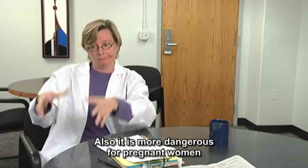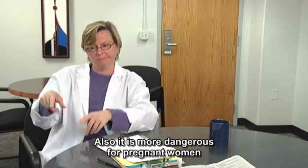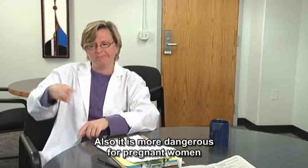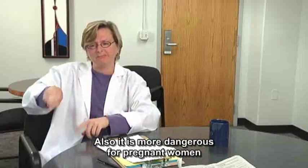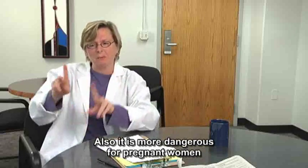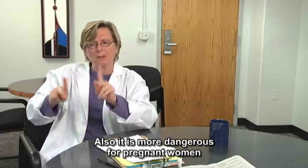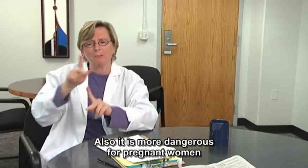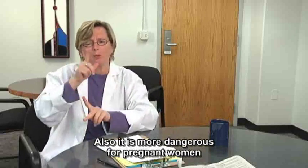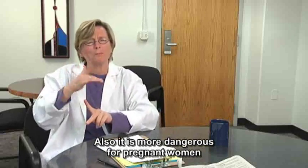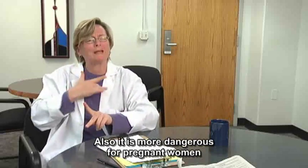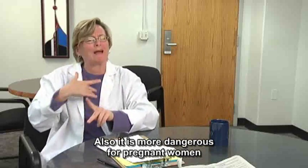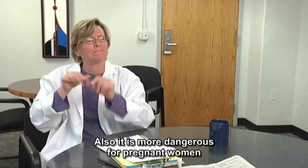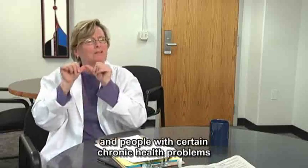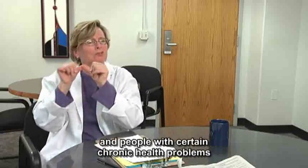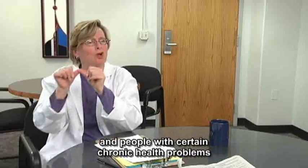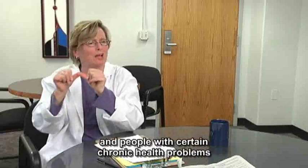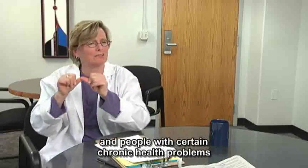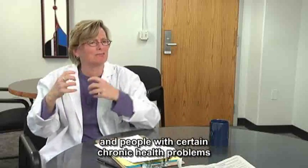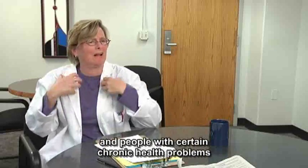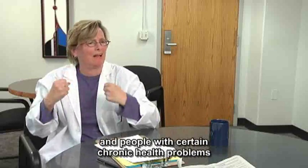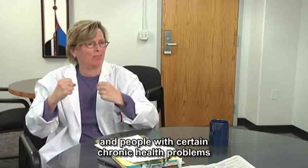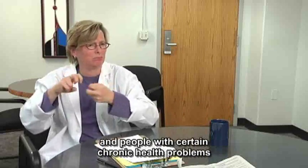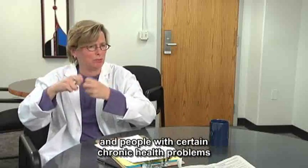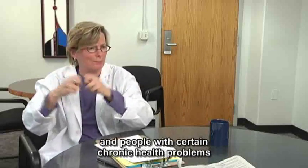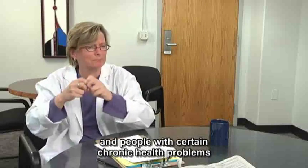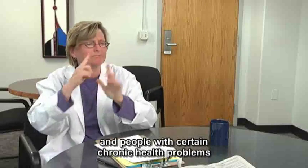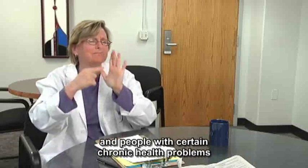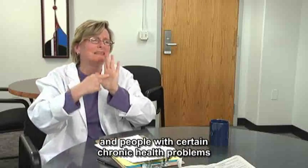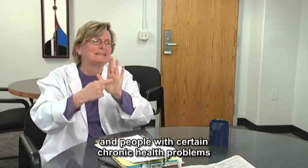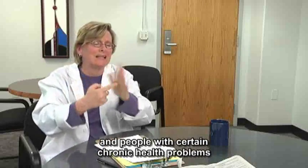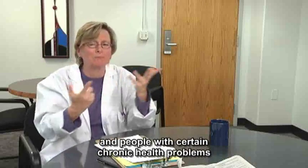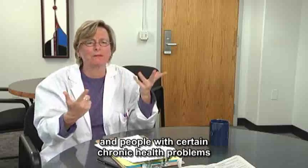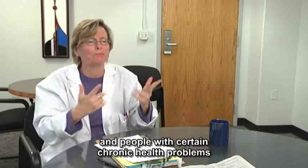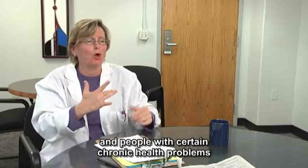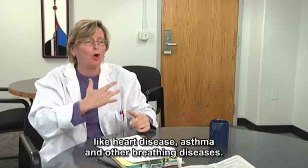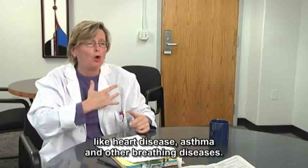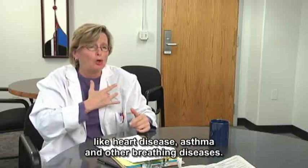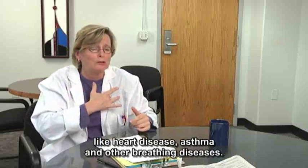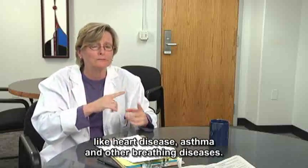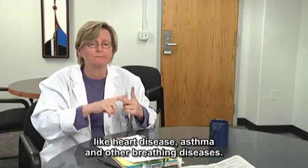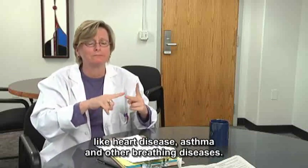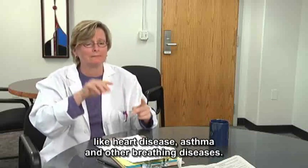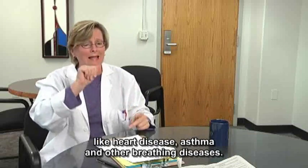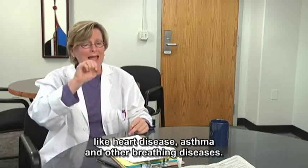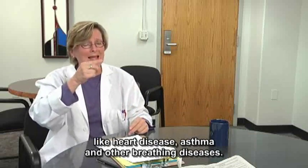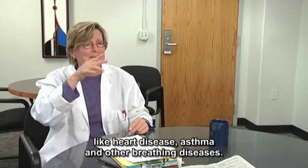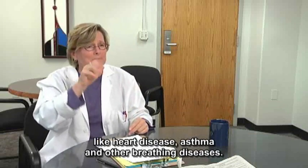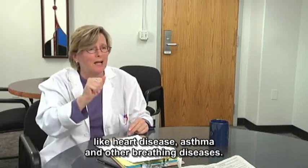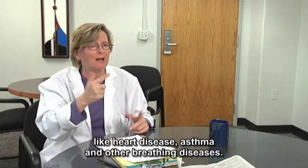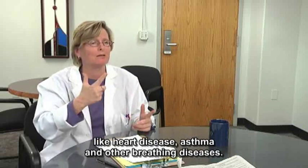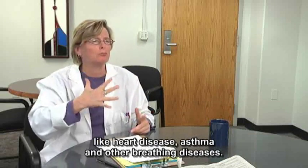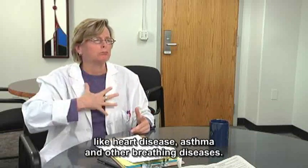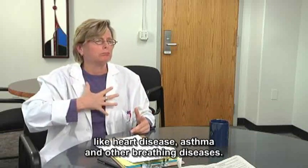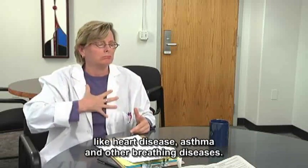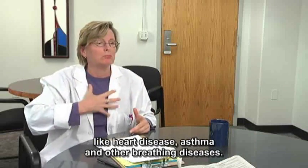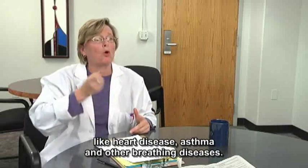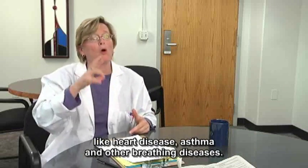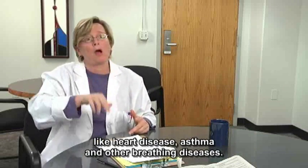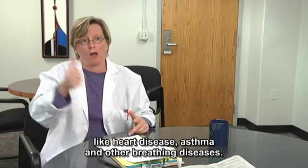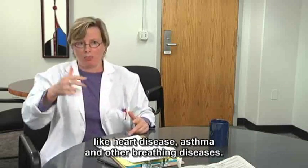pregnant women and people with certain chronic health problems like heart disease, asthma, and